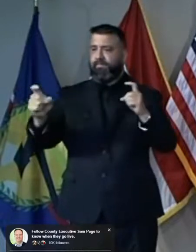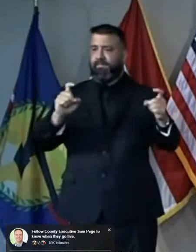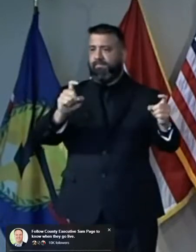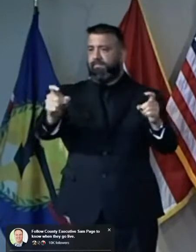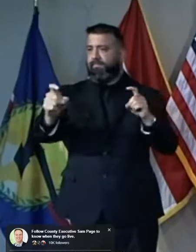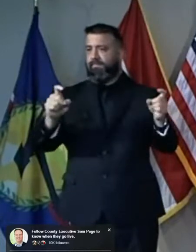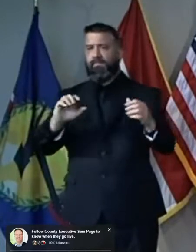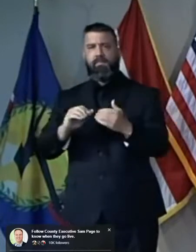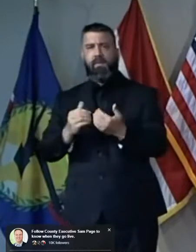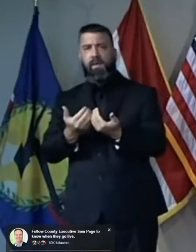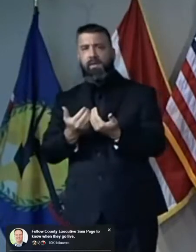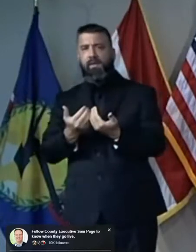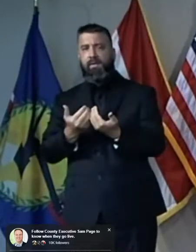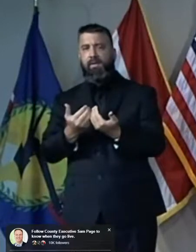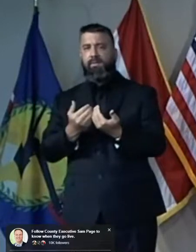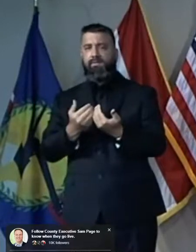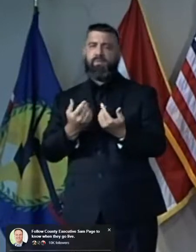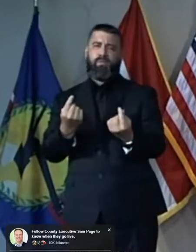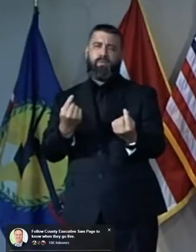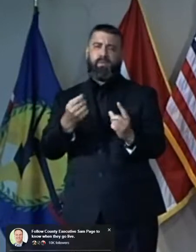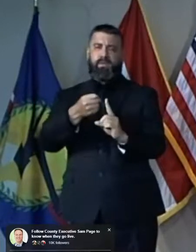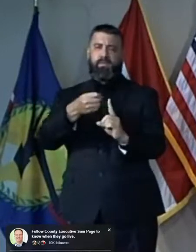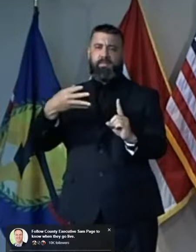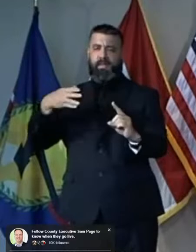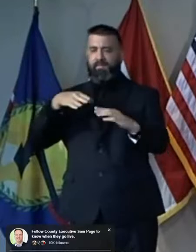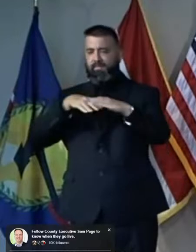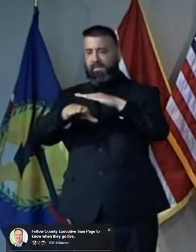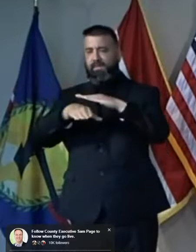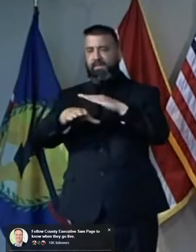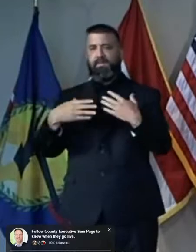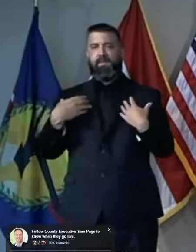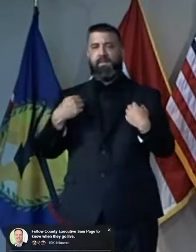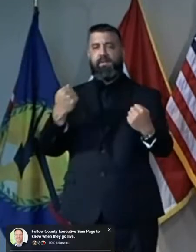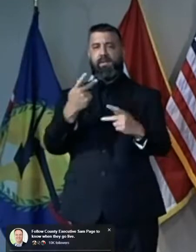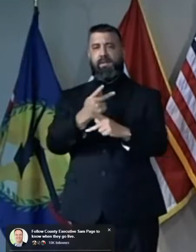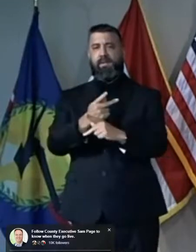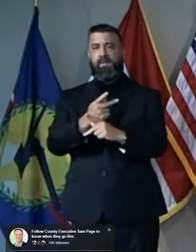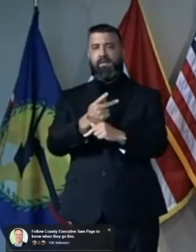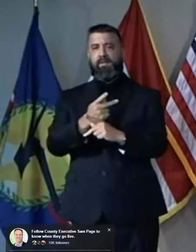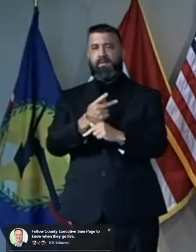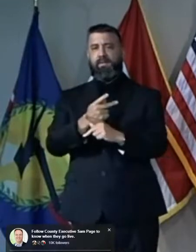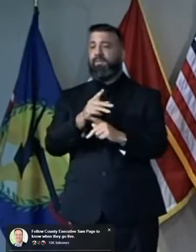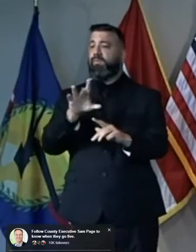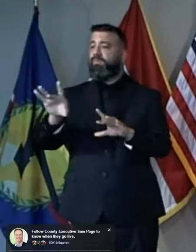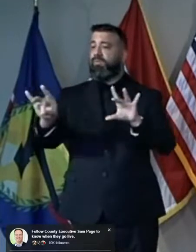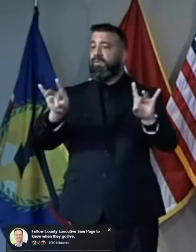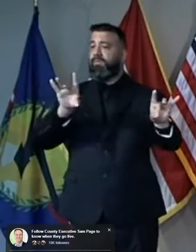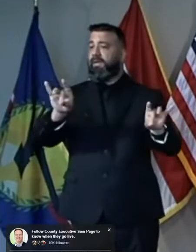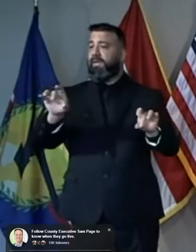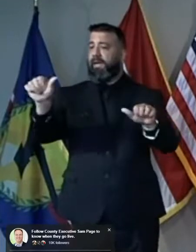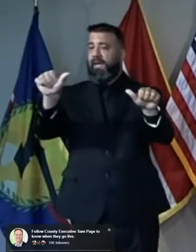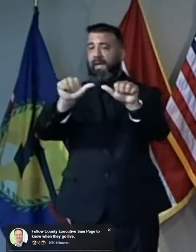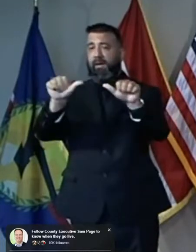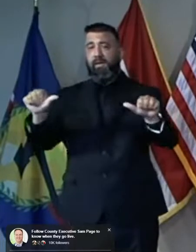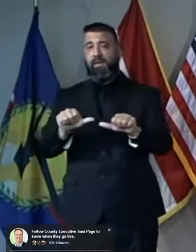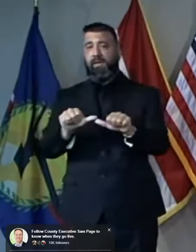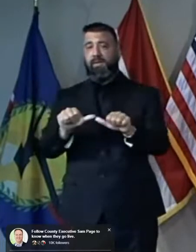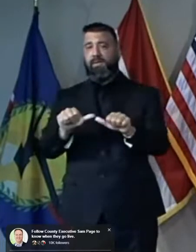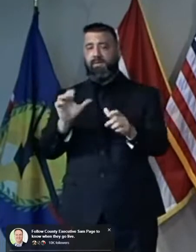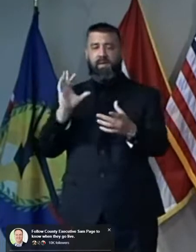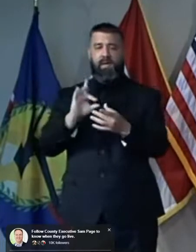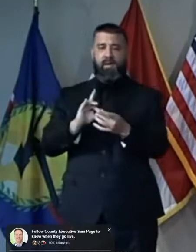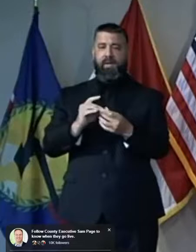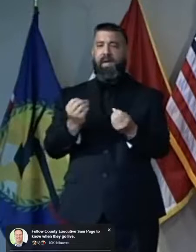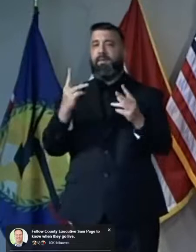Act funding spent to expand access to health care. The targeted areas were chosen based on census data,